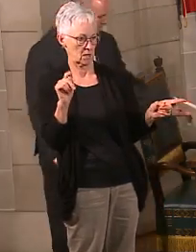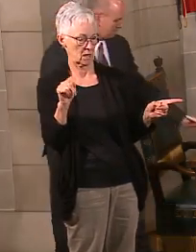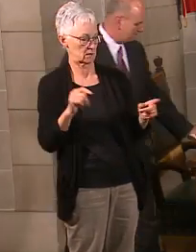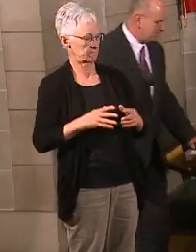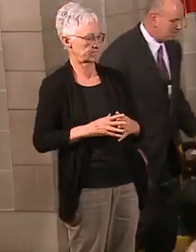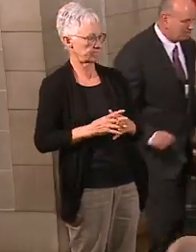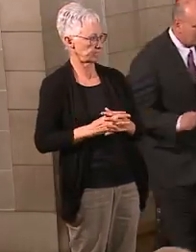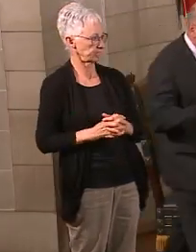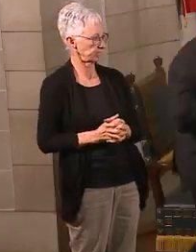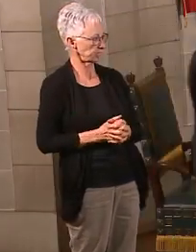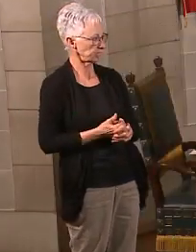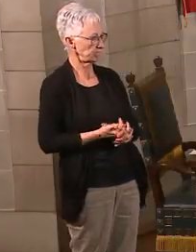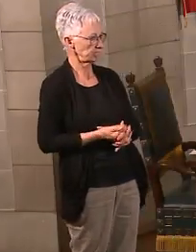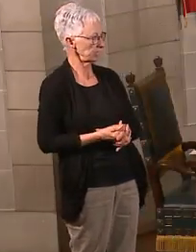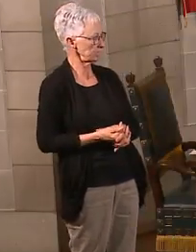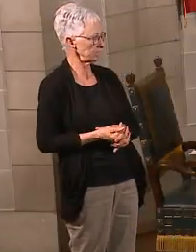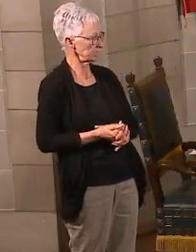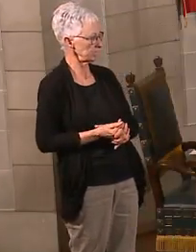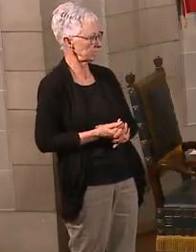Governor.